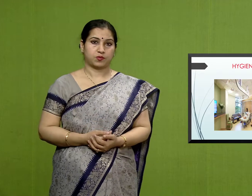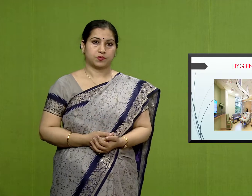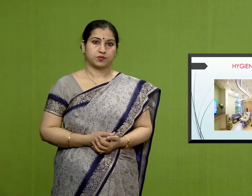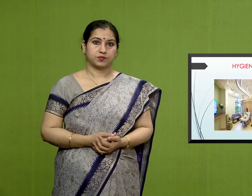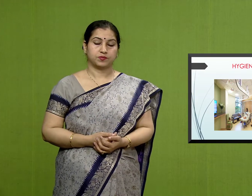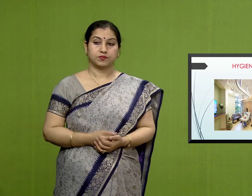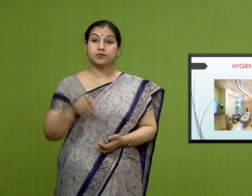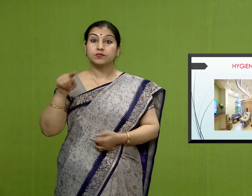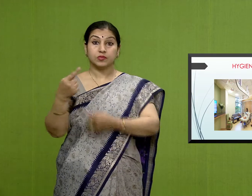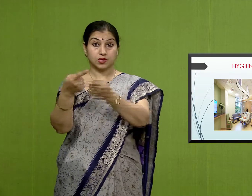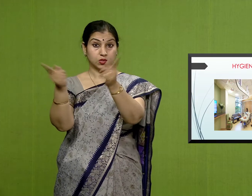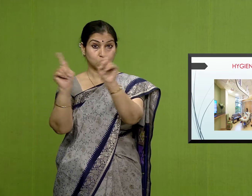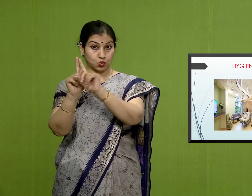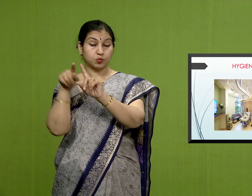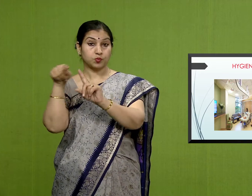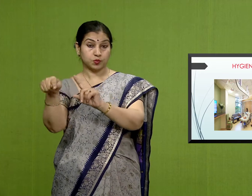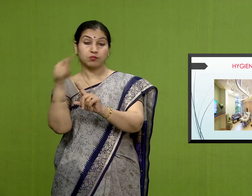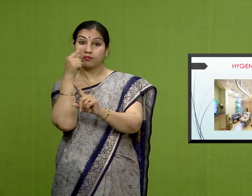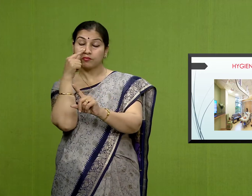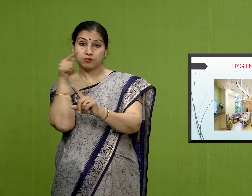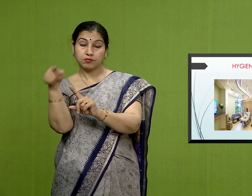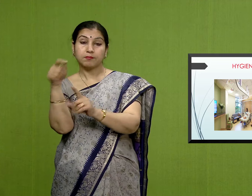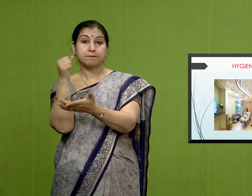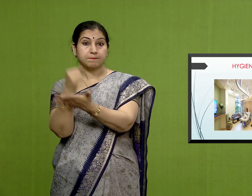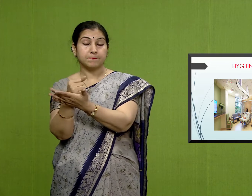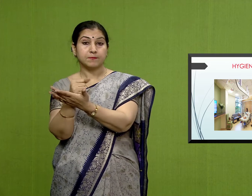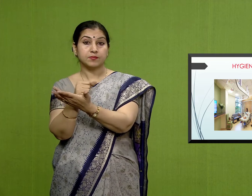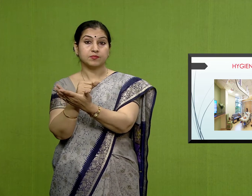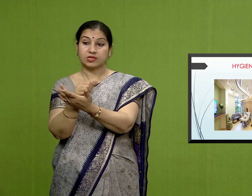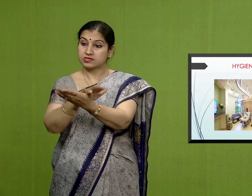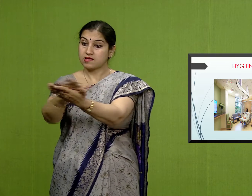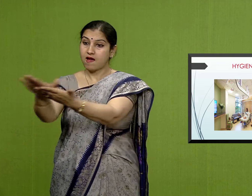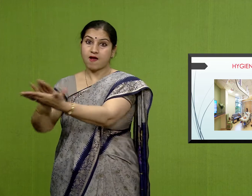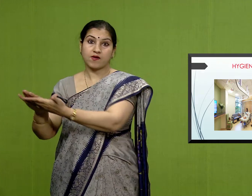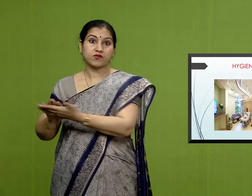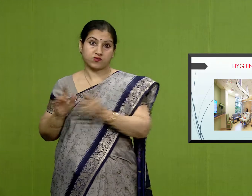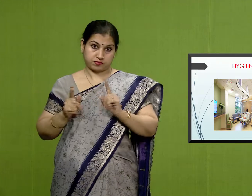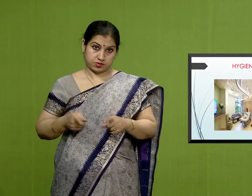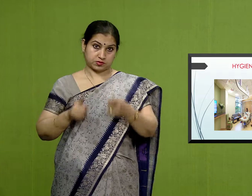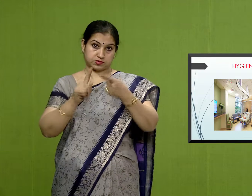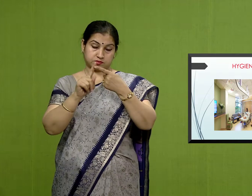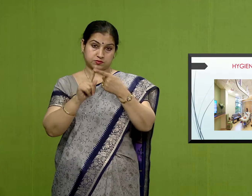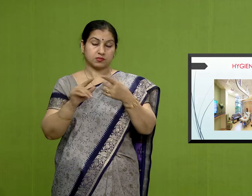The room of the woman must be kept clean, well